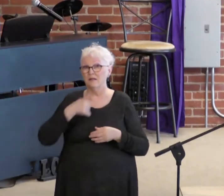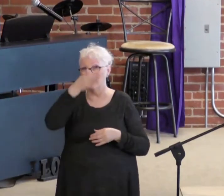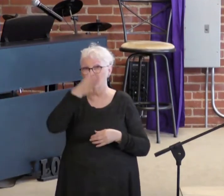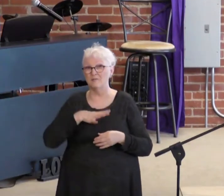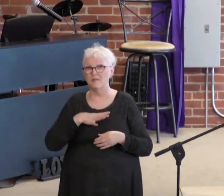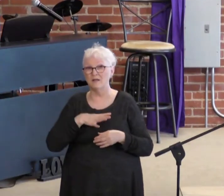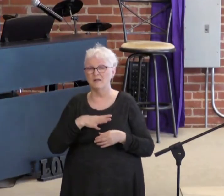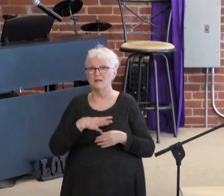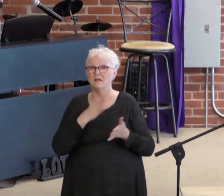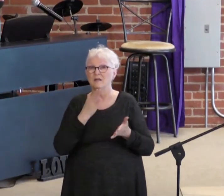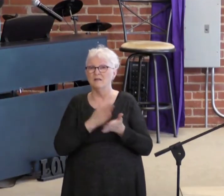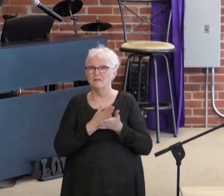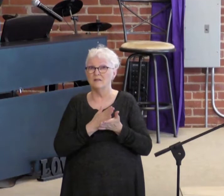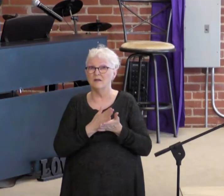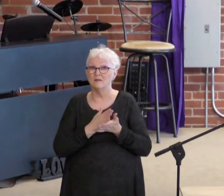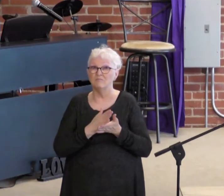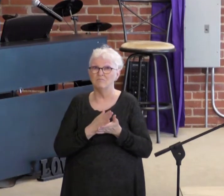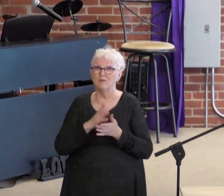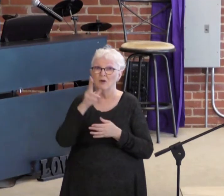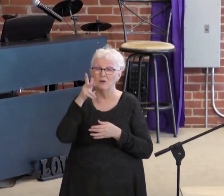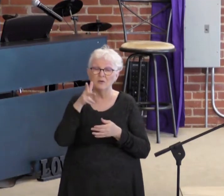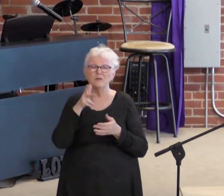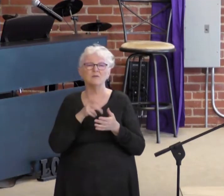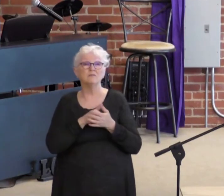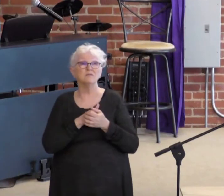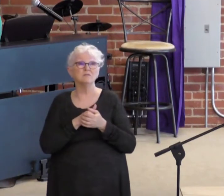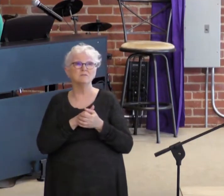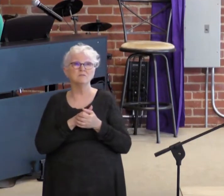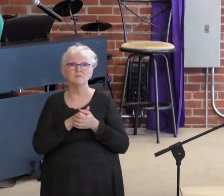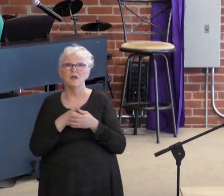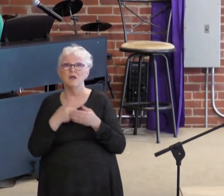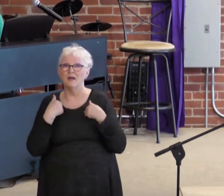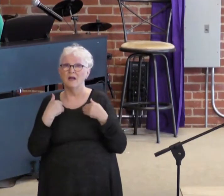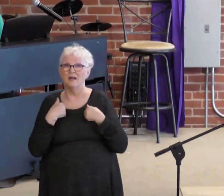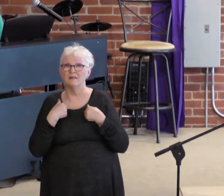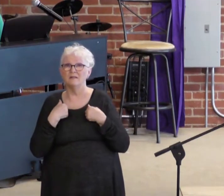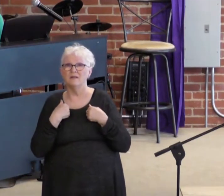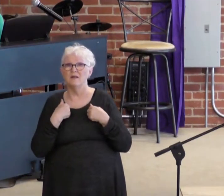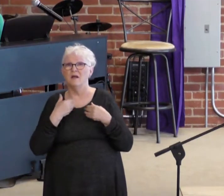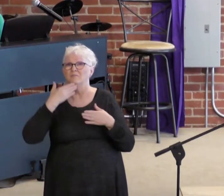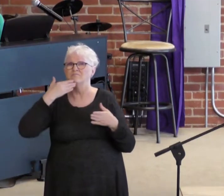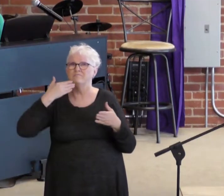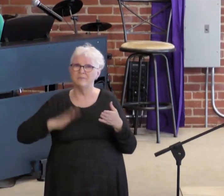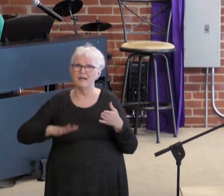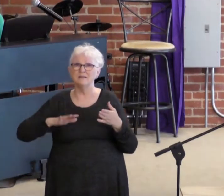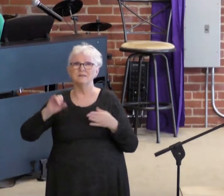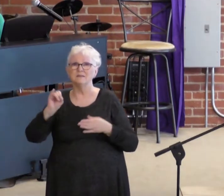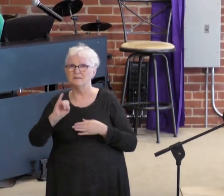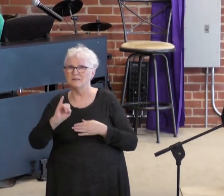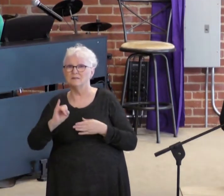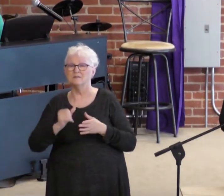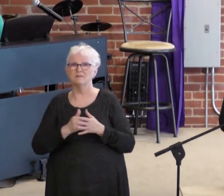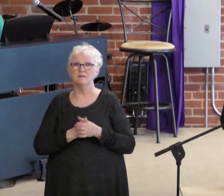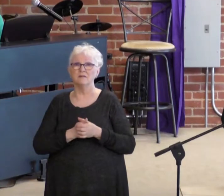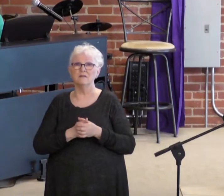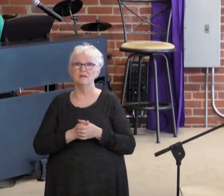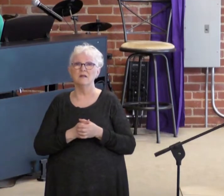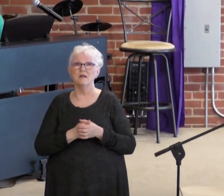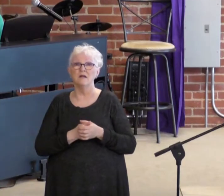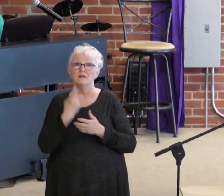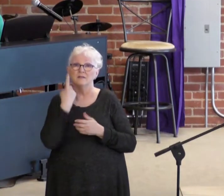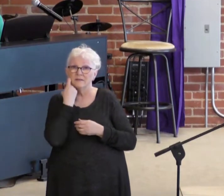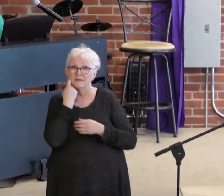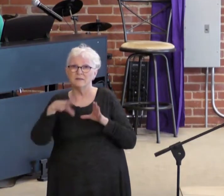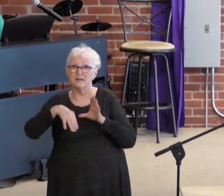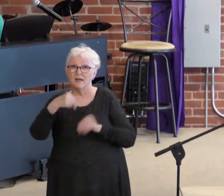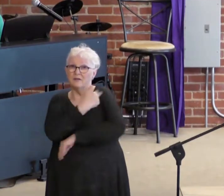the service, that's why I was on the phone, who had a very severe infection, just got out of the hospital and needed